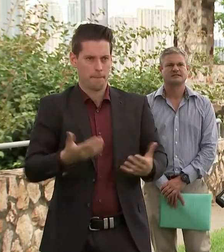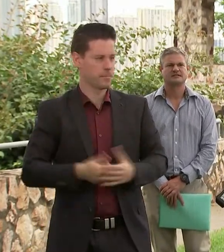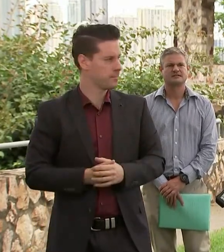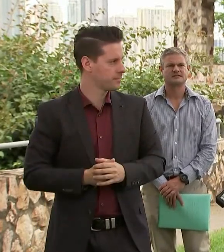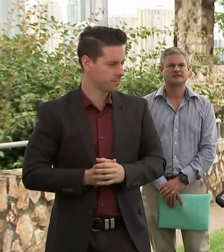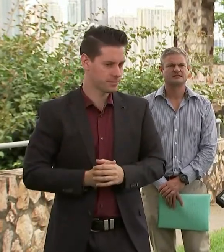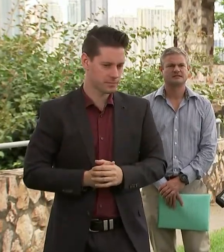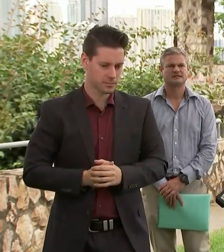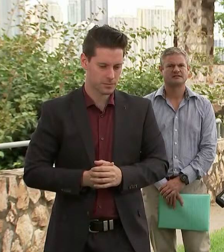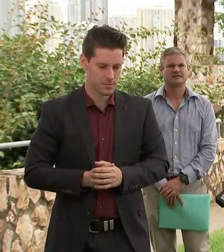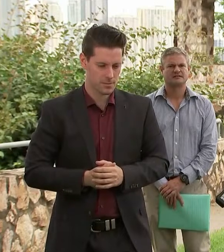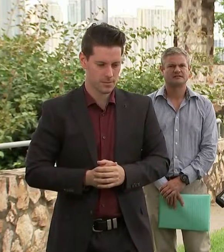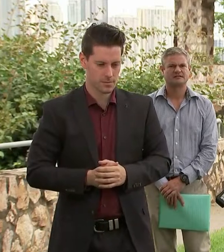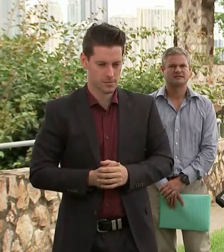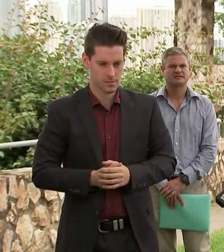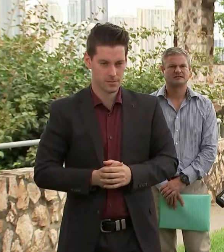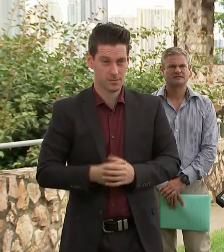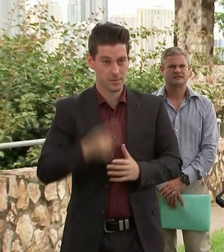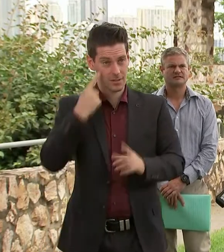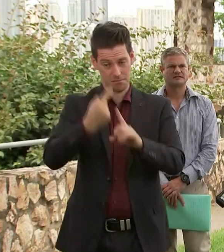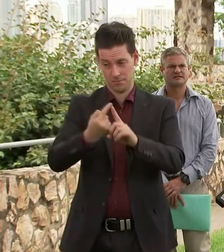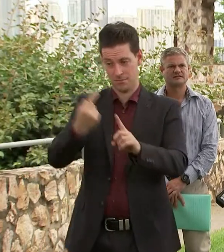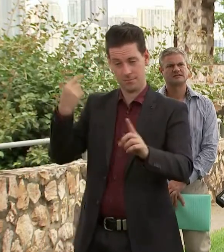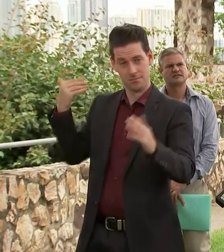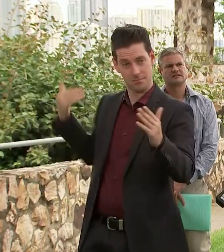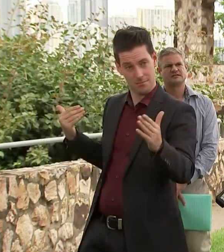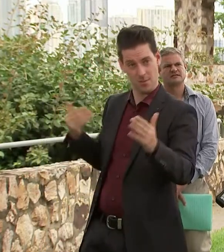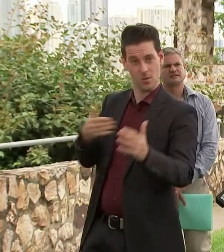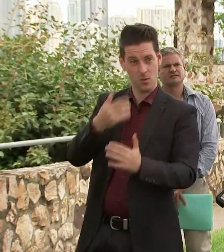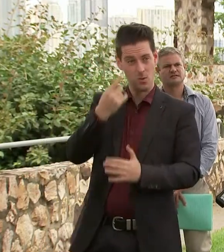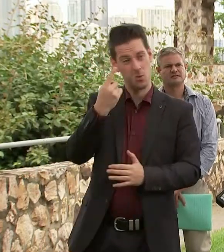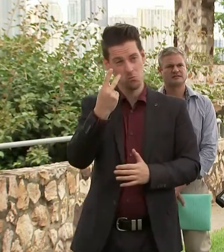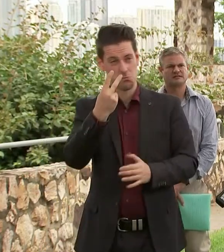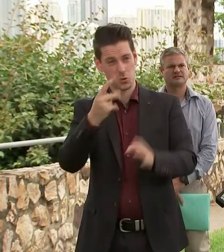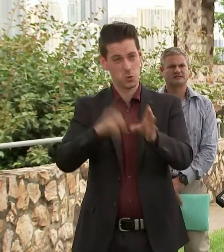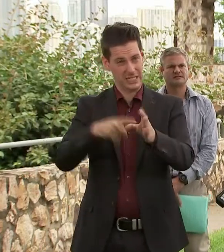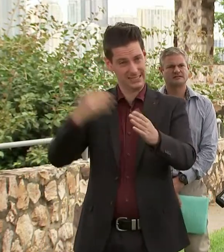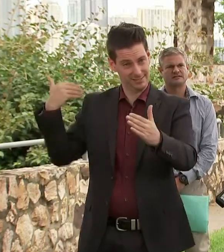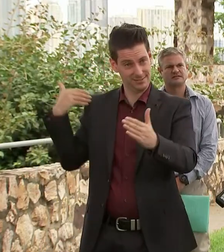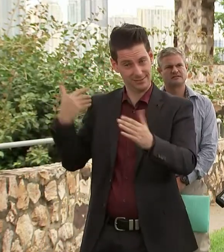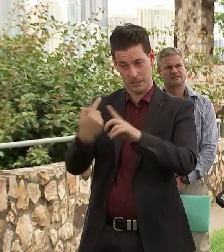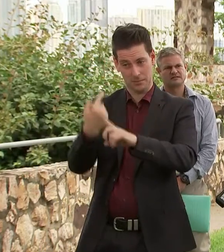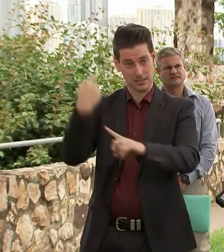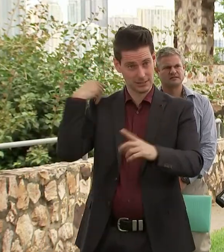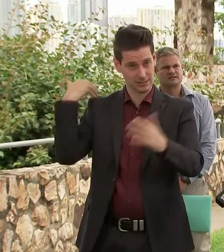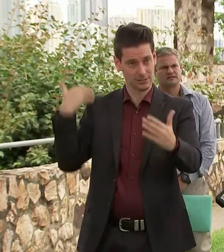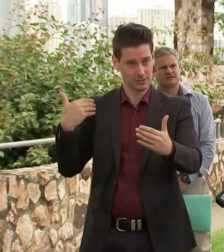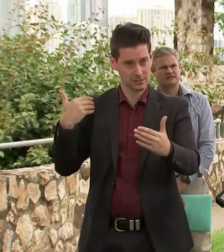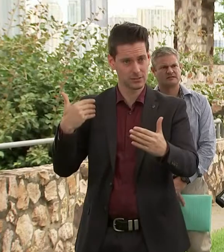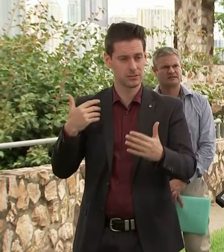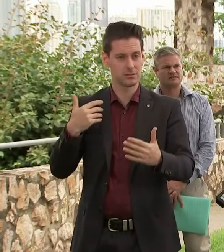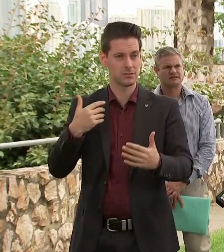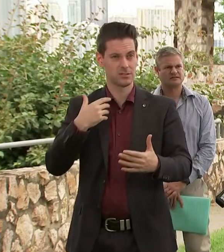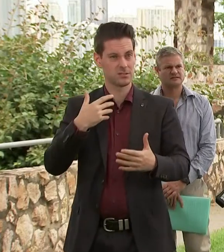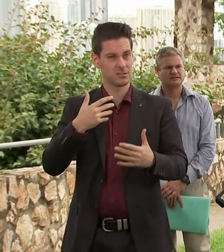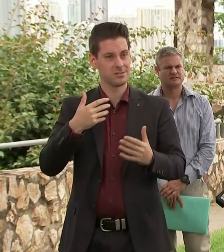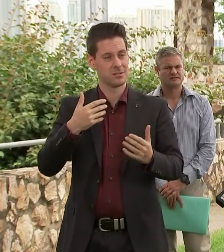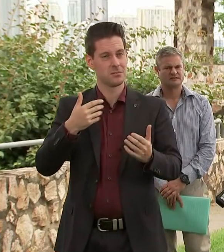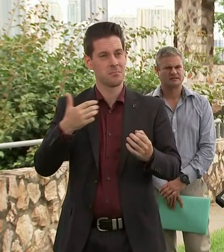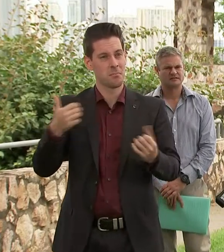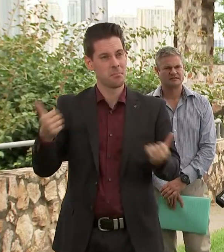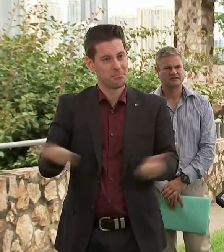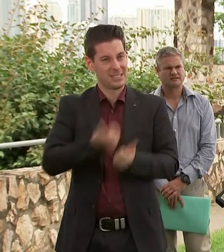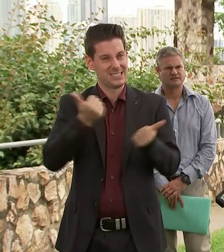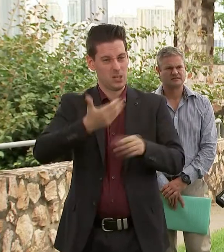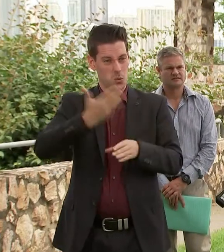But what we've seen over the last 18 months, since March 2020 or thereabouts, we've seen employment growth strongly